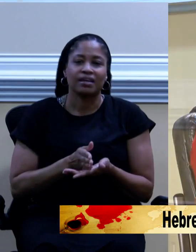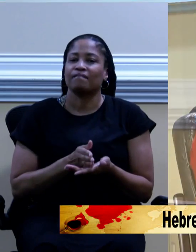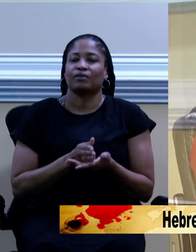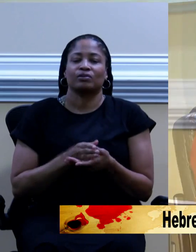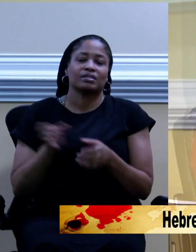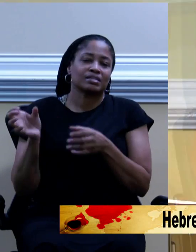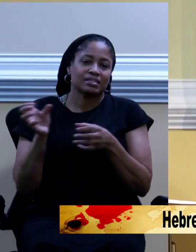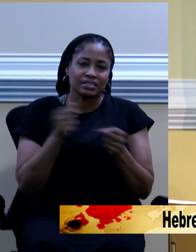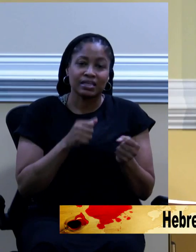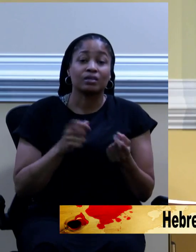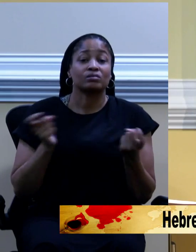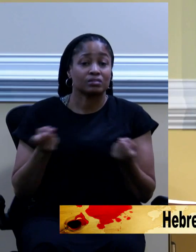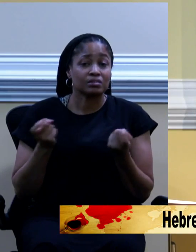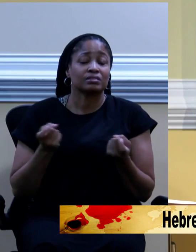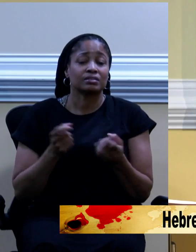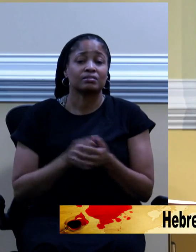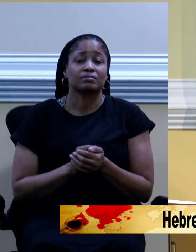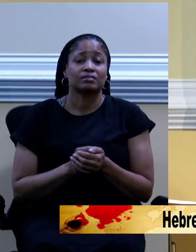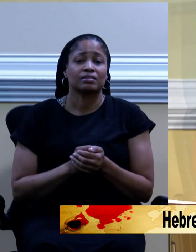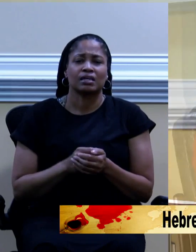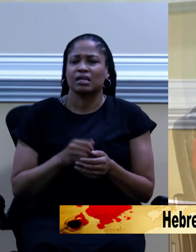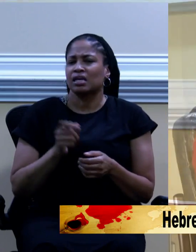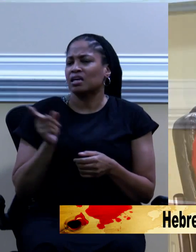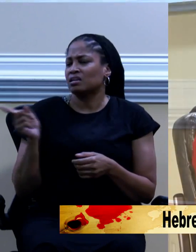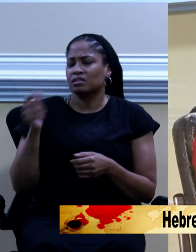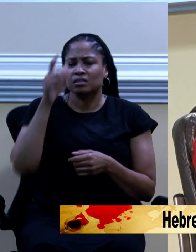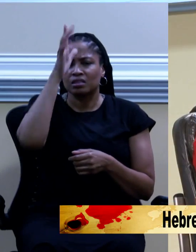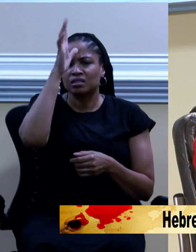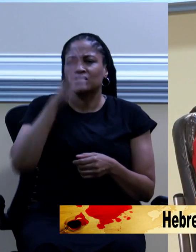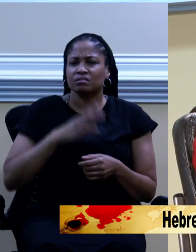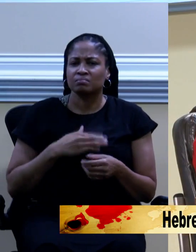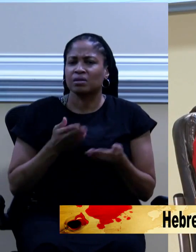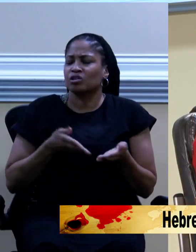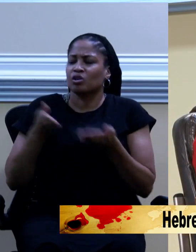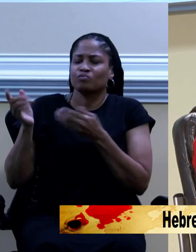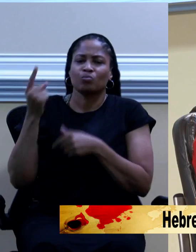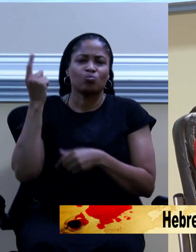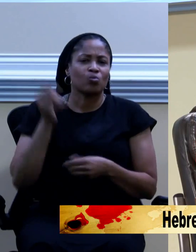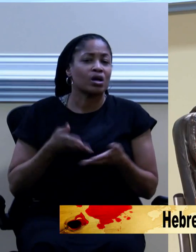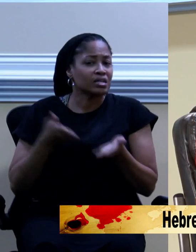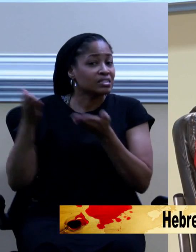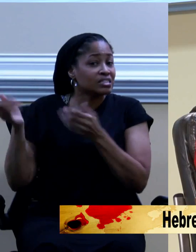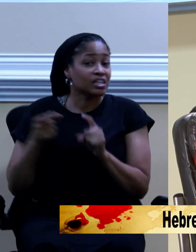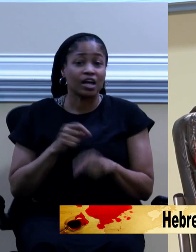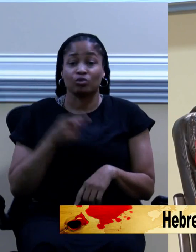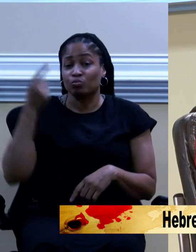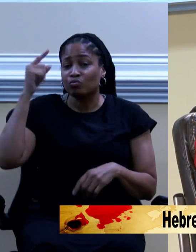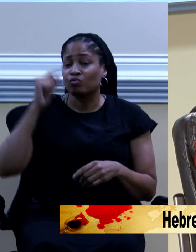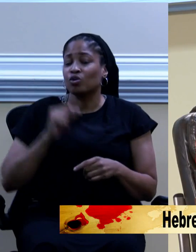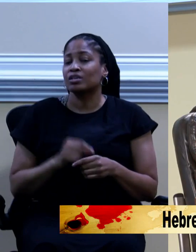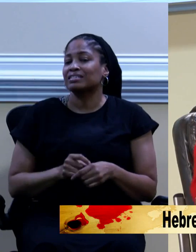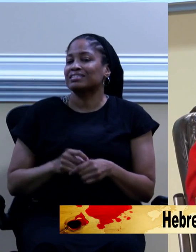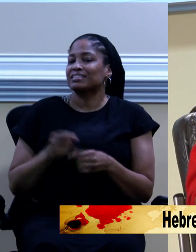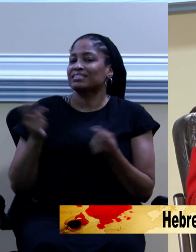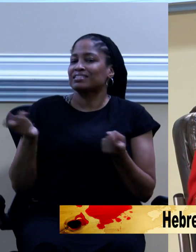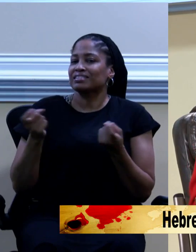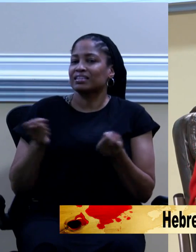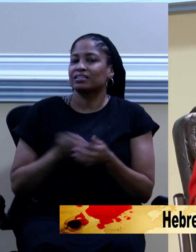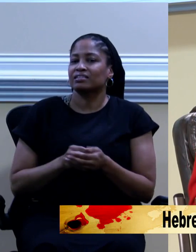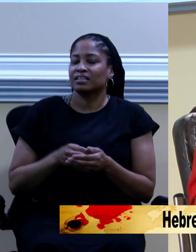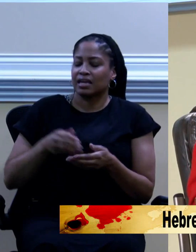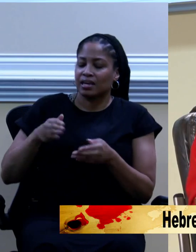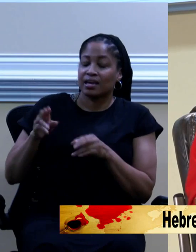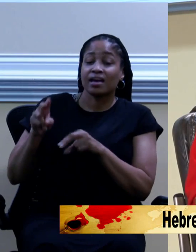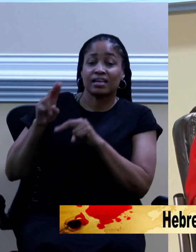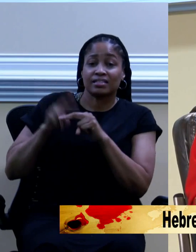he didn't like it. Go ahead. But this man, after he had offered one sacrifice for sins forever, sat down on the right hand of